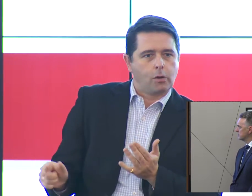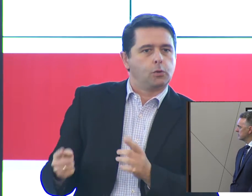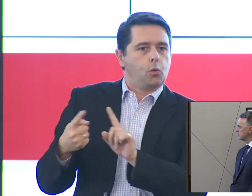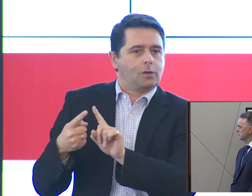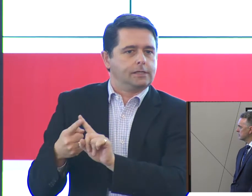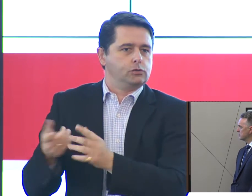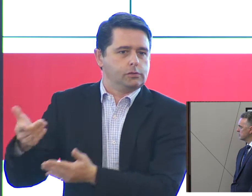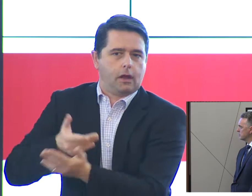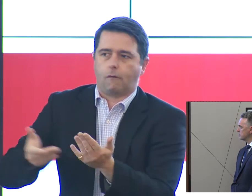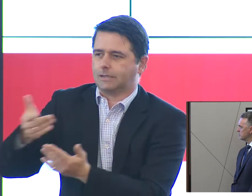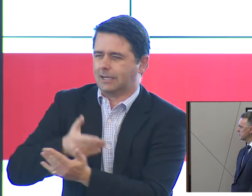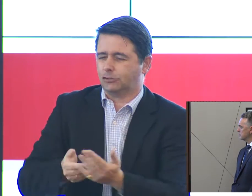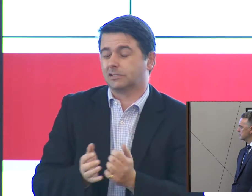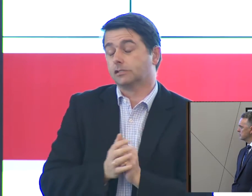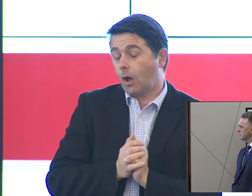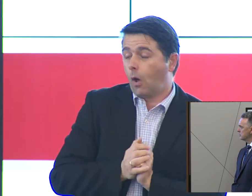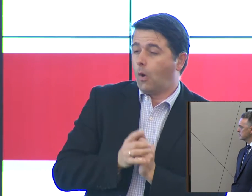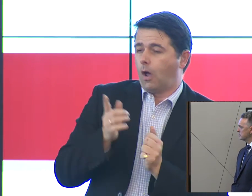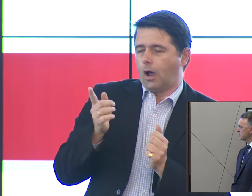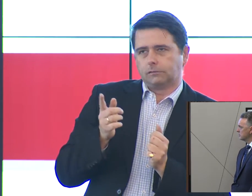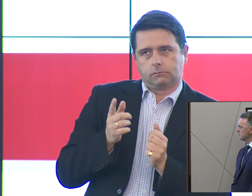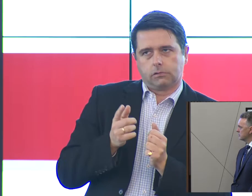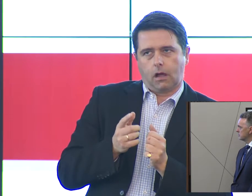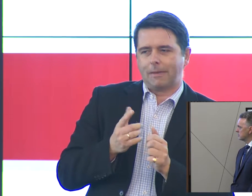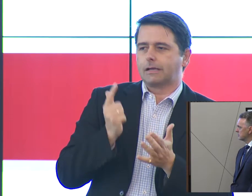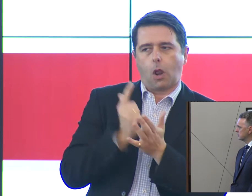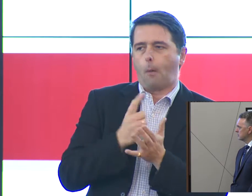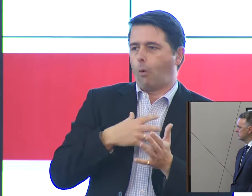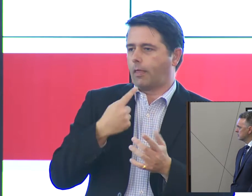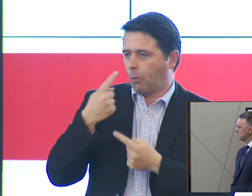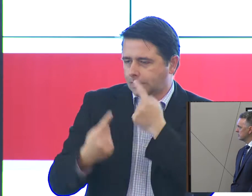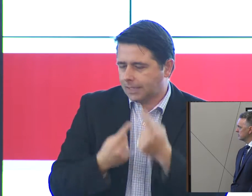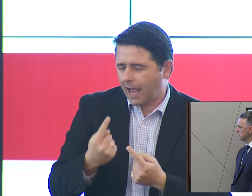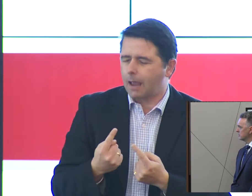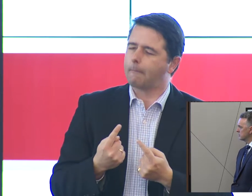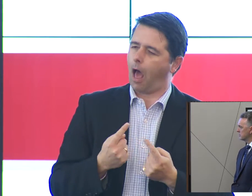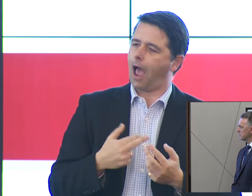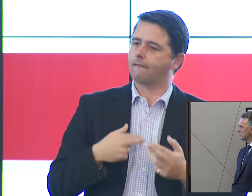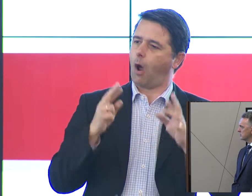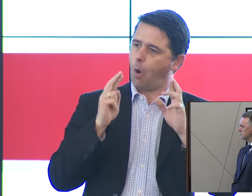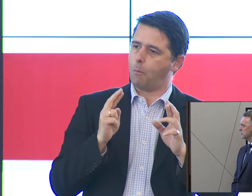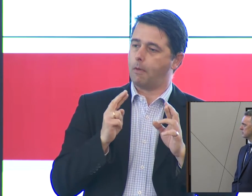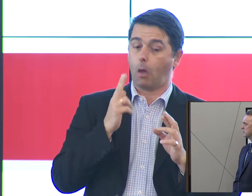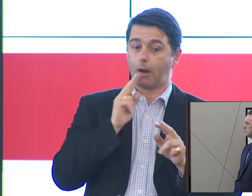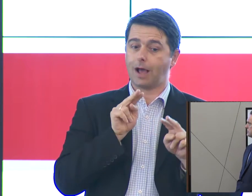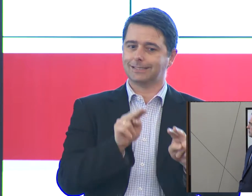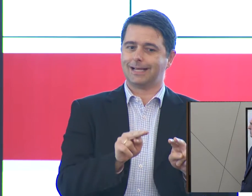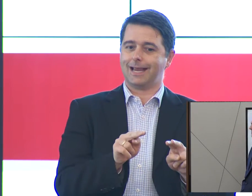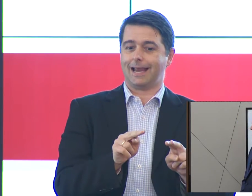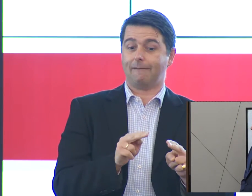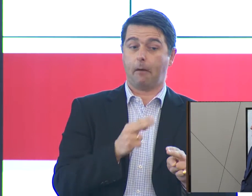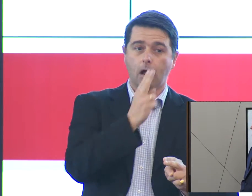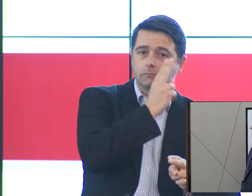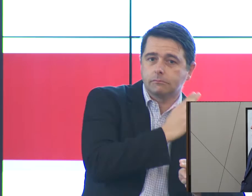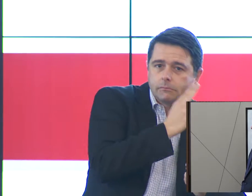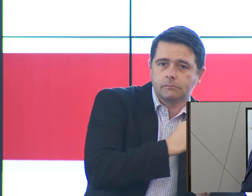forever, so we need to ensure that the next person can continue the conversation, and hopefully they will. But, you know, there's a lot I'd like to say on that very topic. But